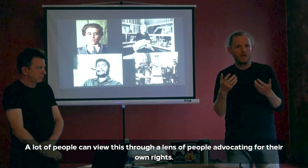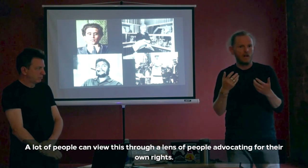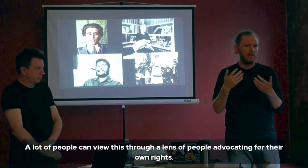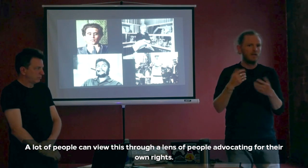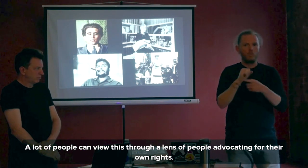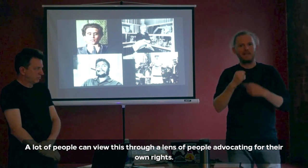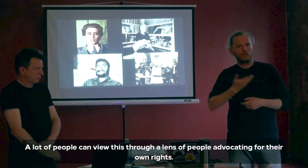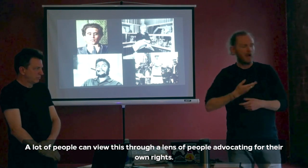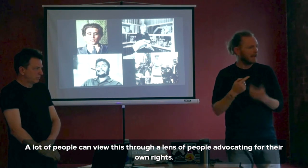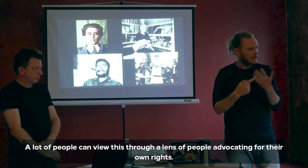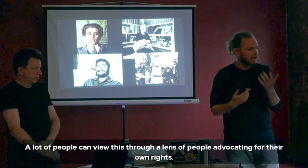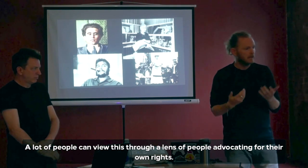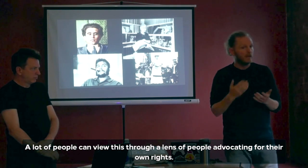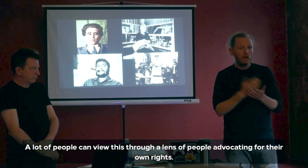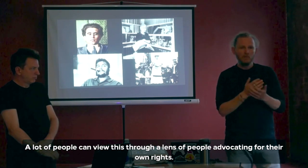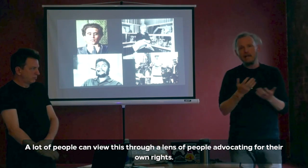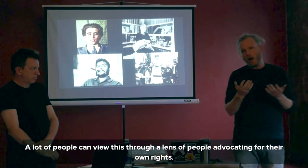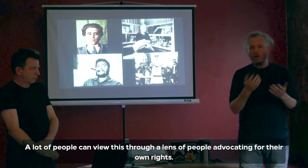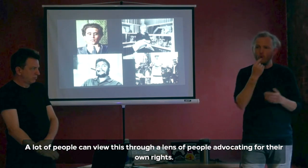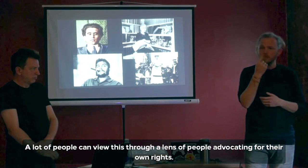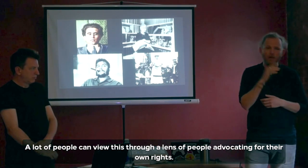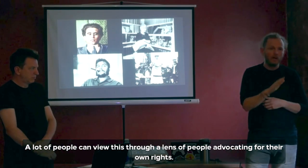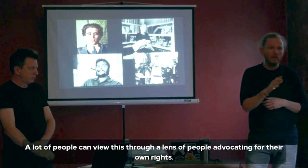lot of people can view this through a lens of people advocating for their own